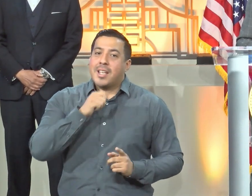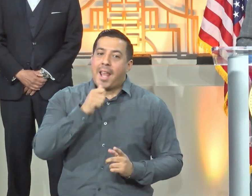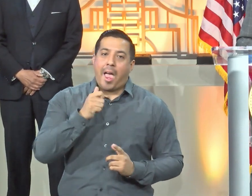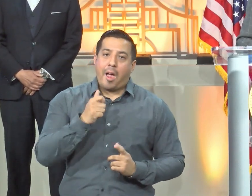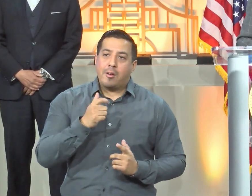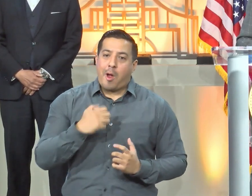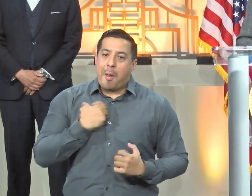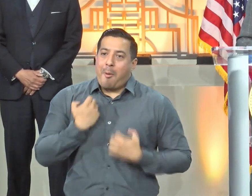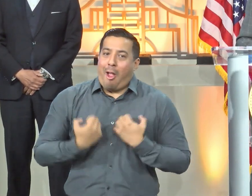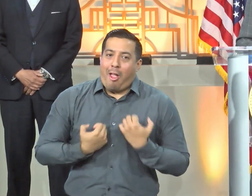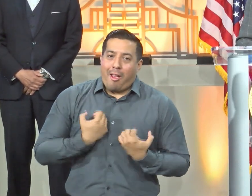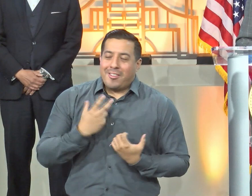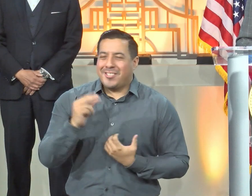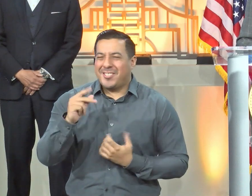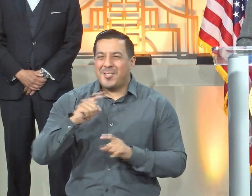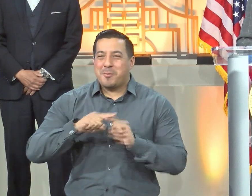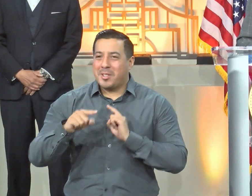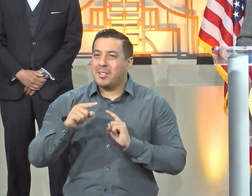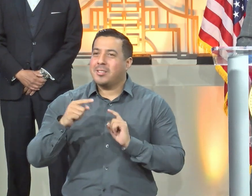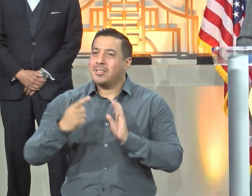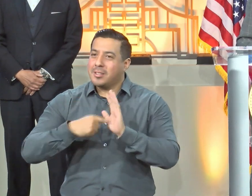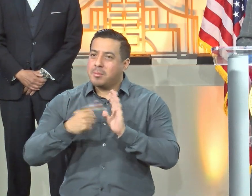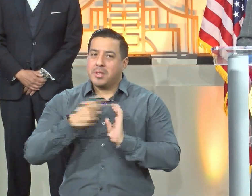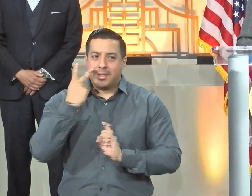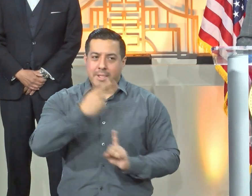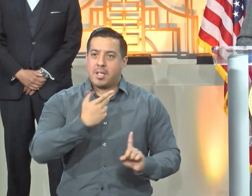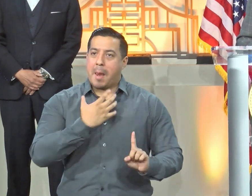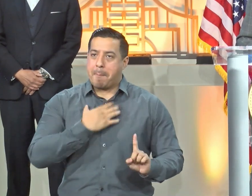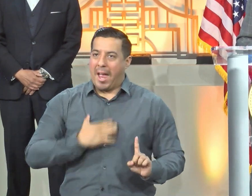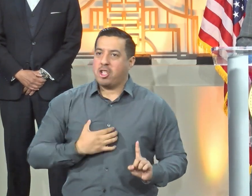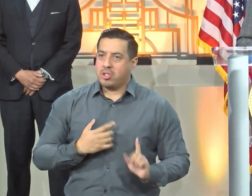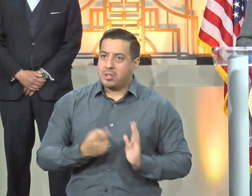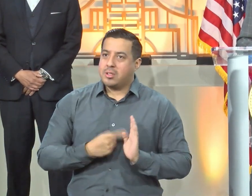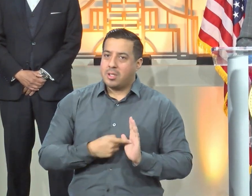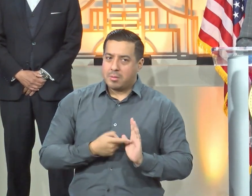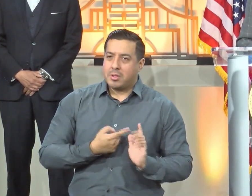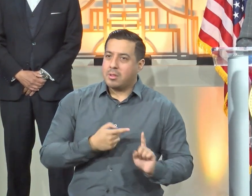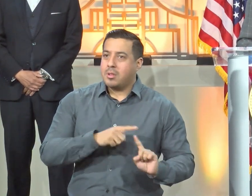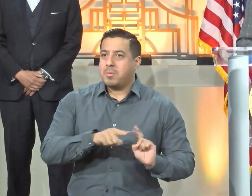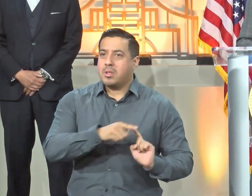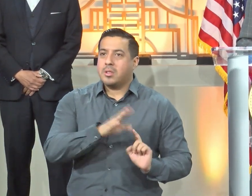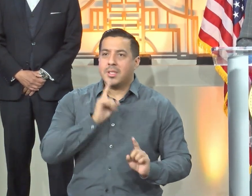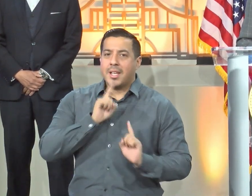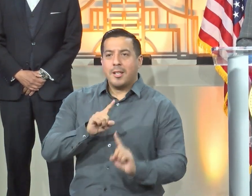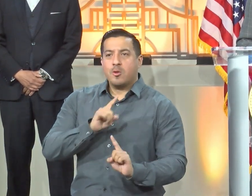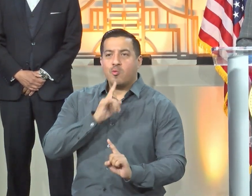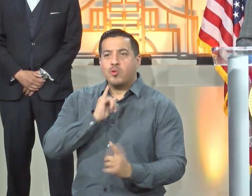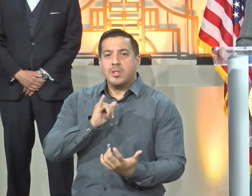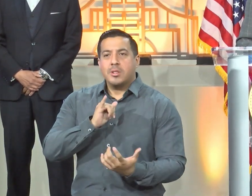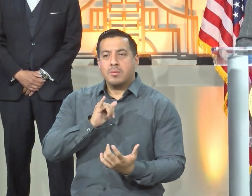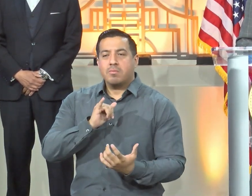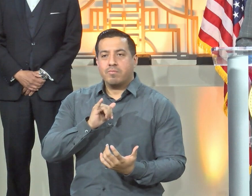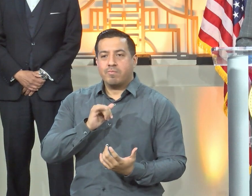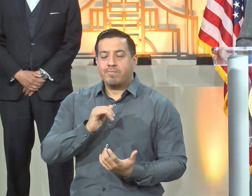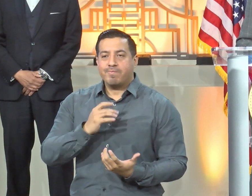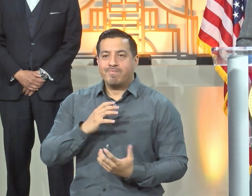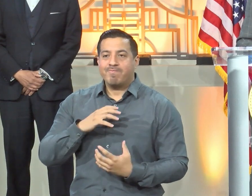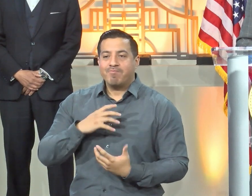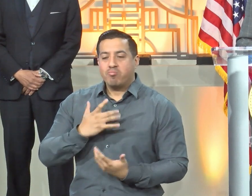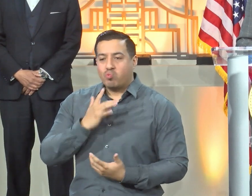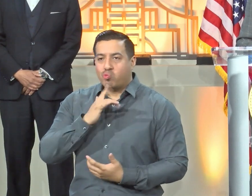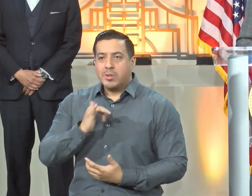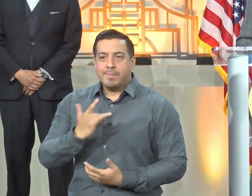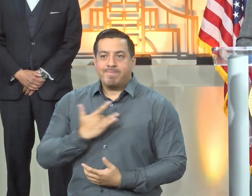emotional at all. Times I've seen passion, he can get passionate, but his answers are succinct and very to the